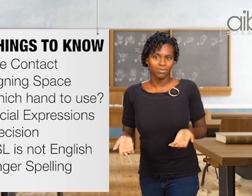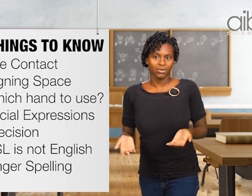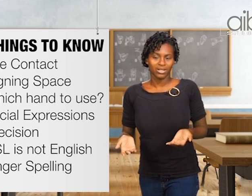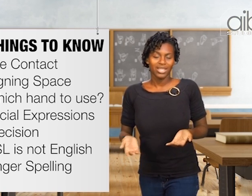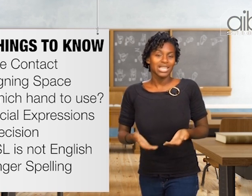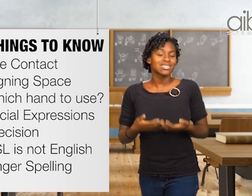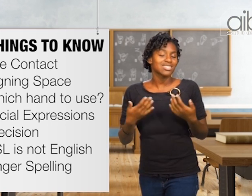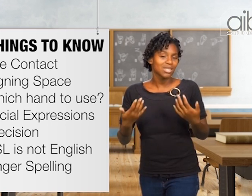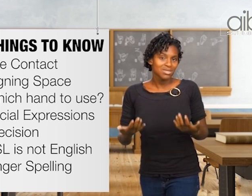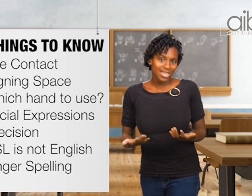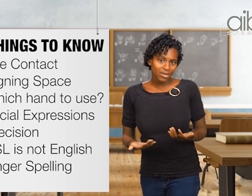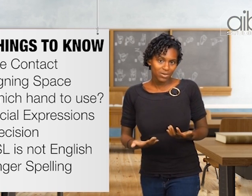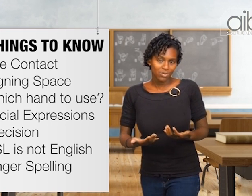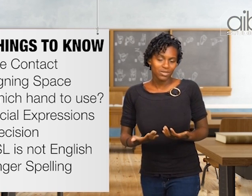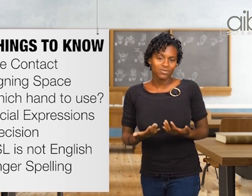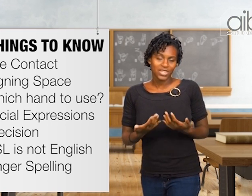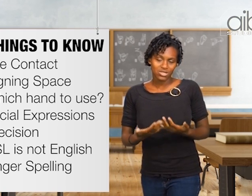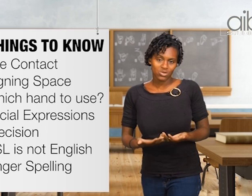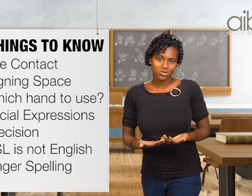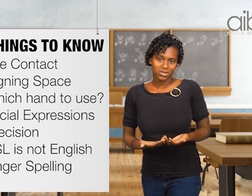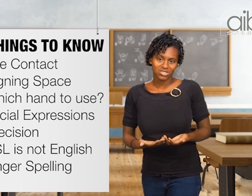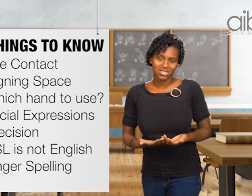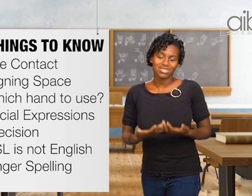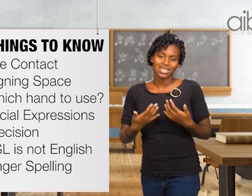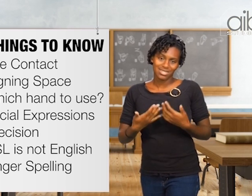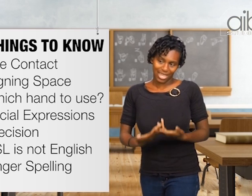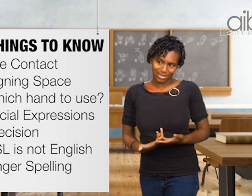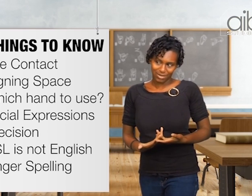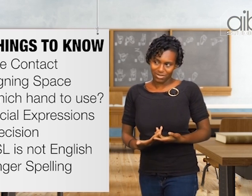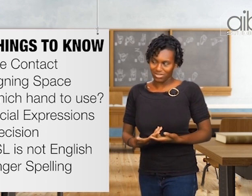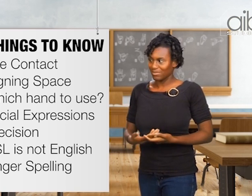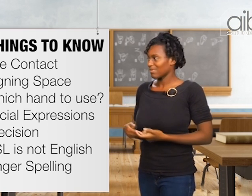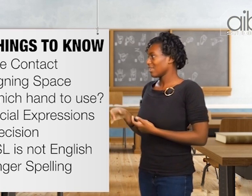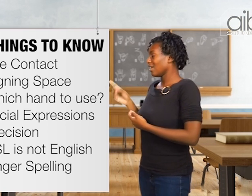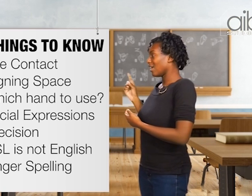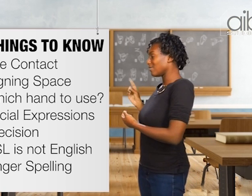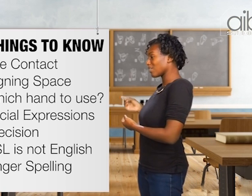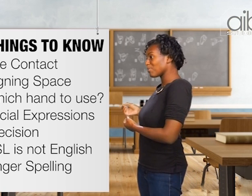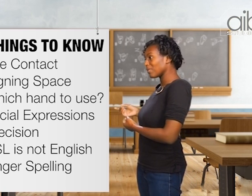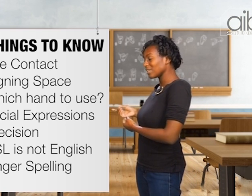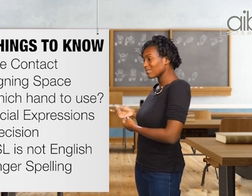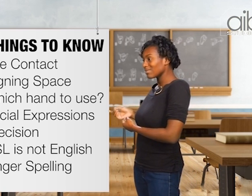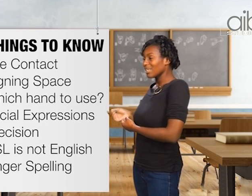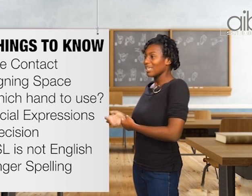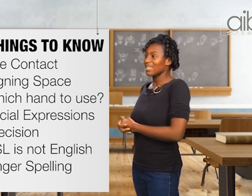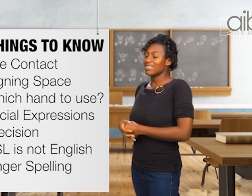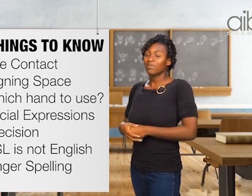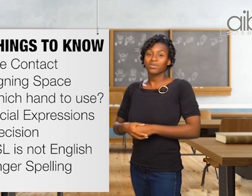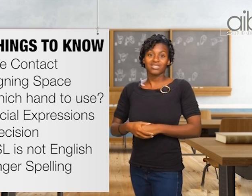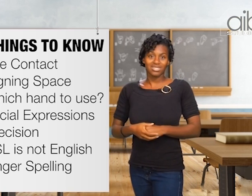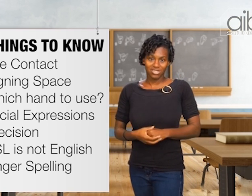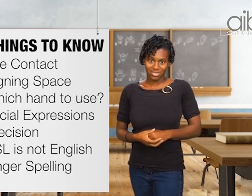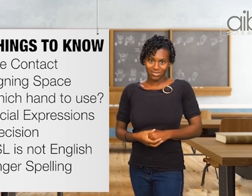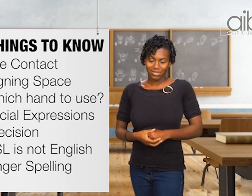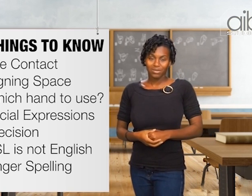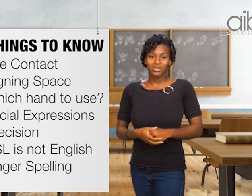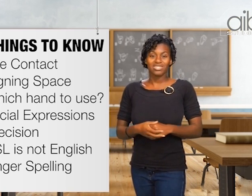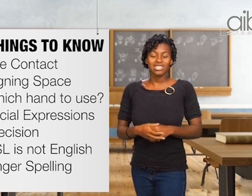bored. It's the same exact way with facial expressions and sign language. Another point is that precision. Precision